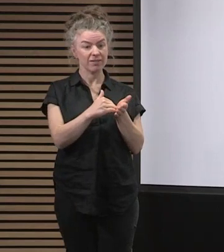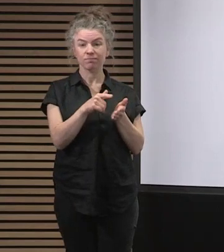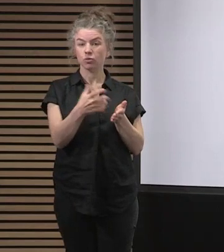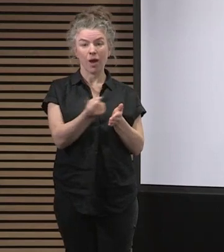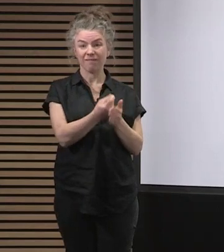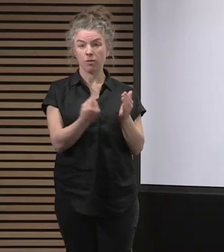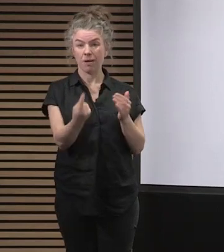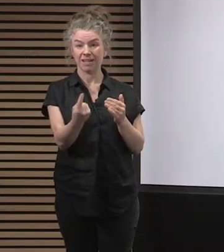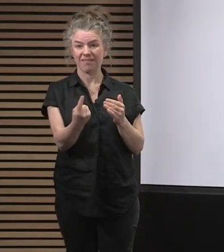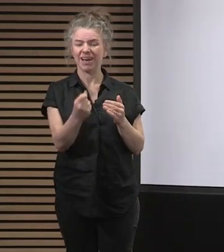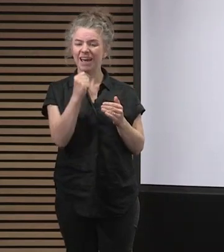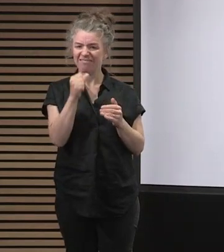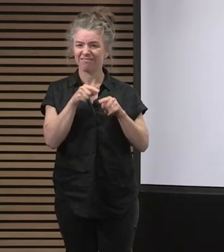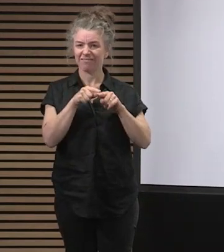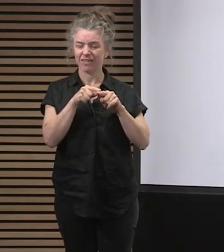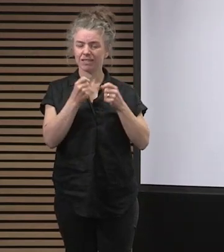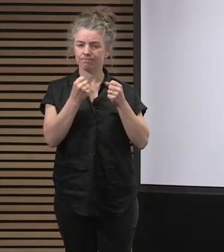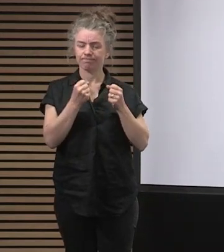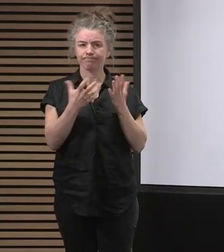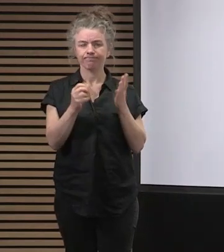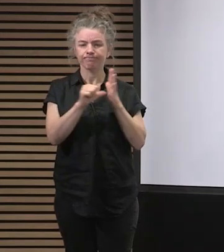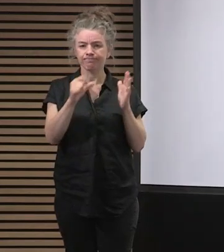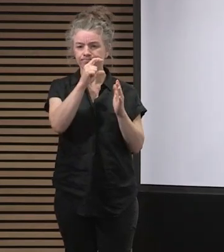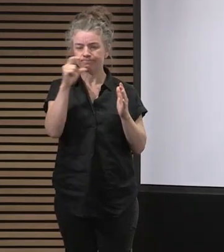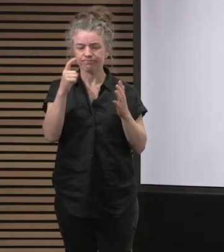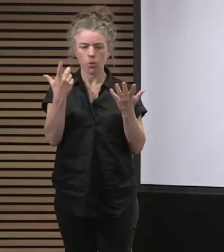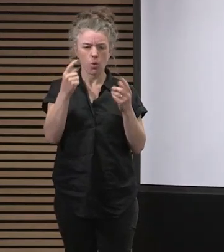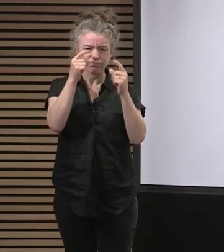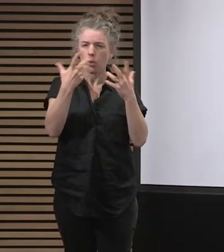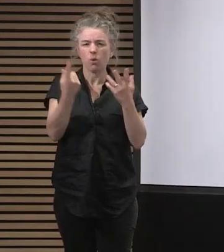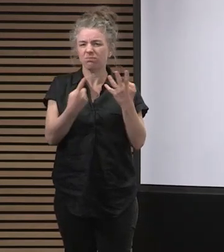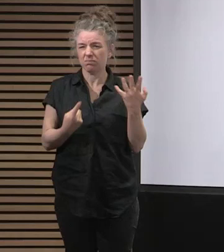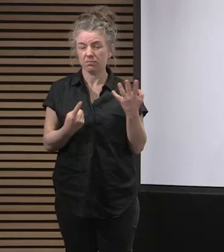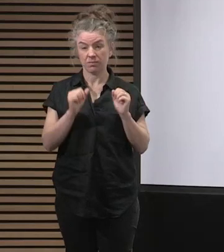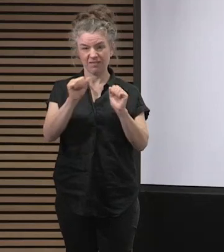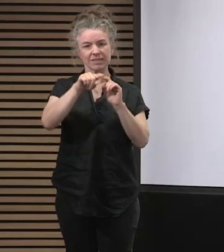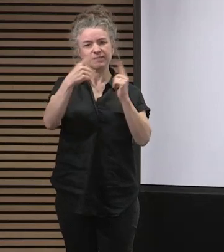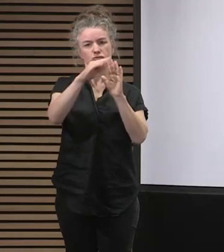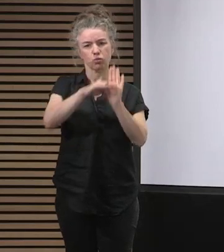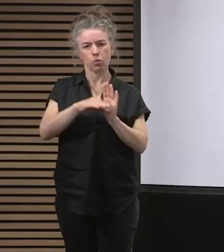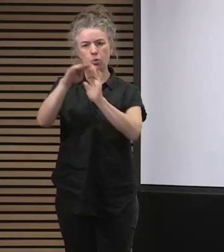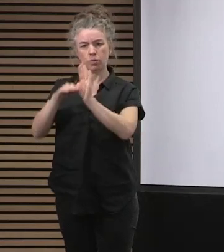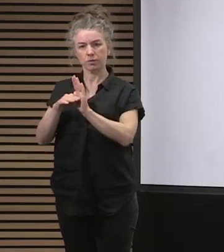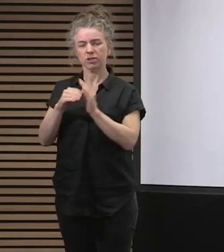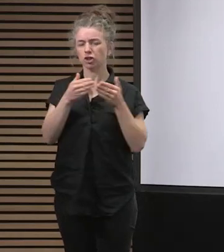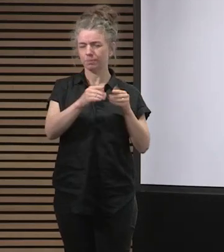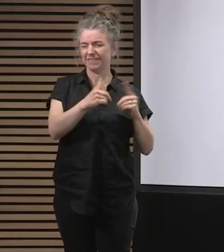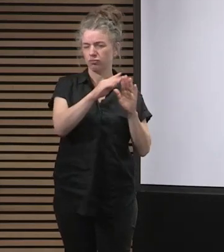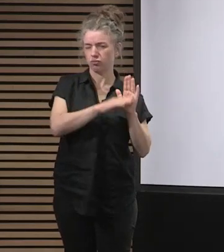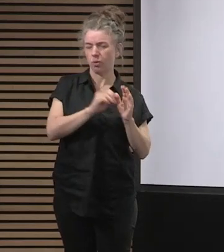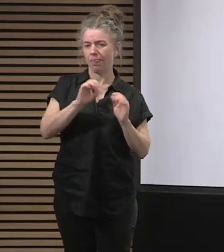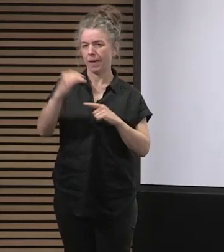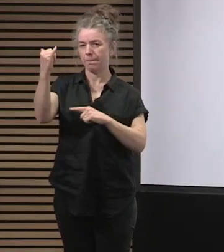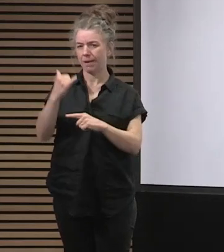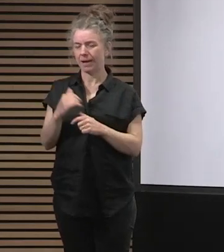if they have taken appropriate precautions during the trip. It's different on ships, but flight crew are able to take precautions, and we've done